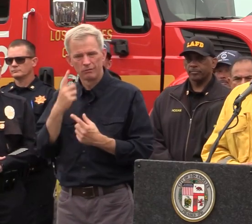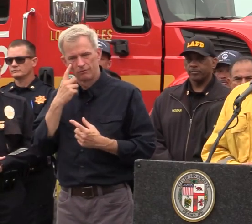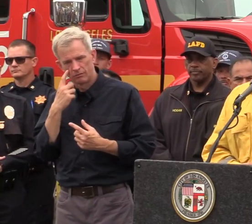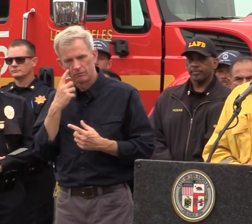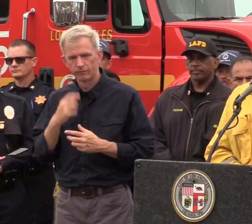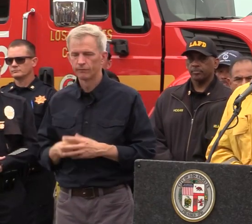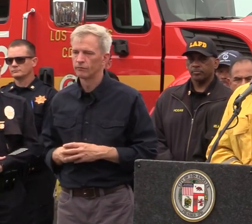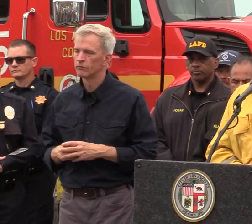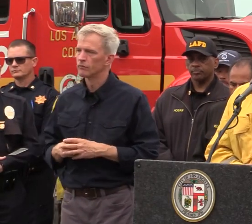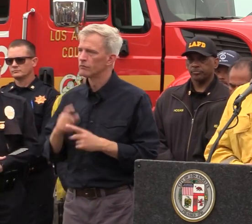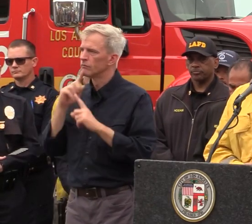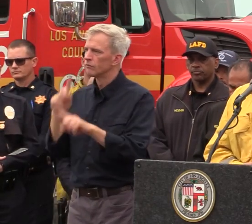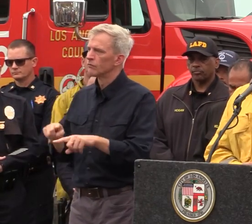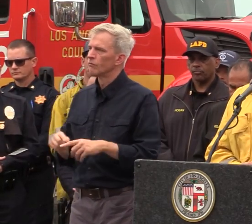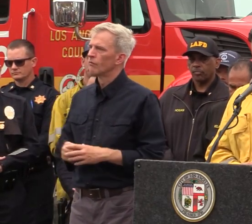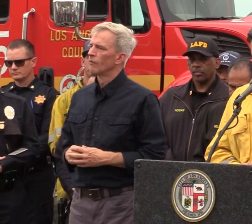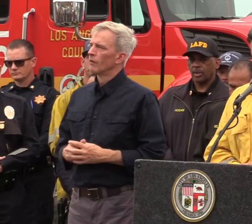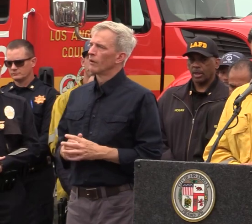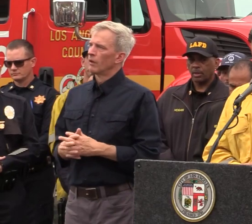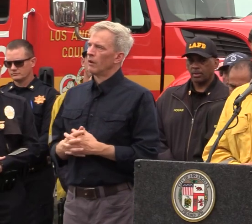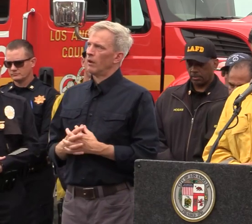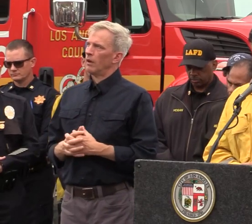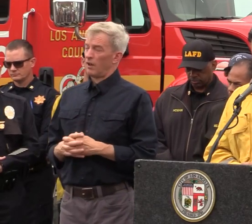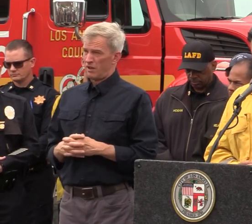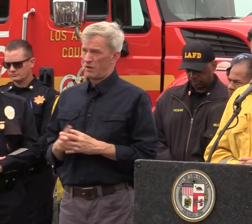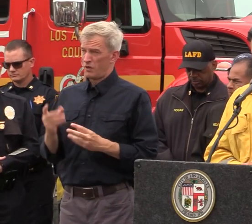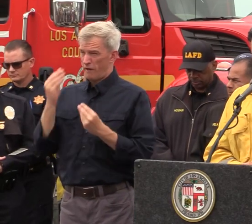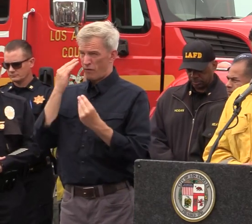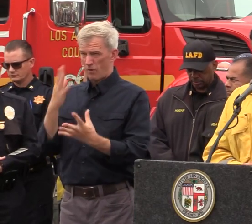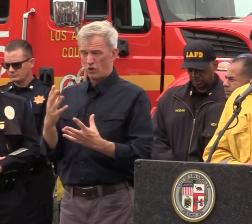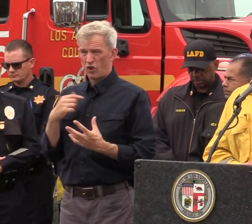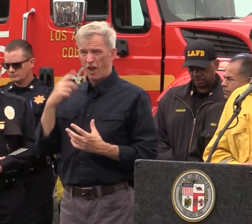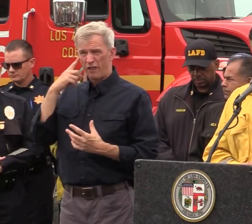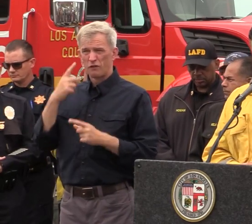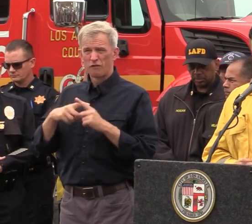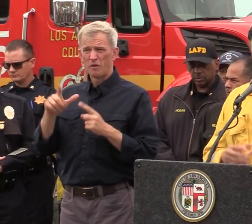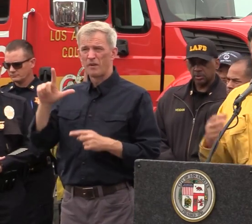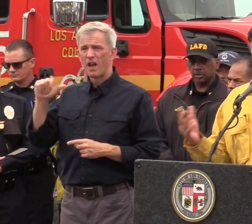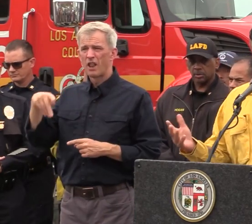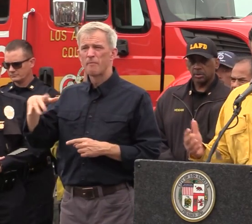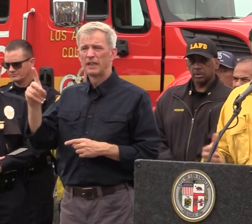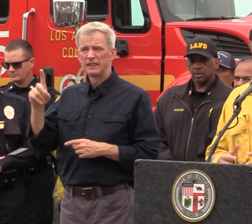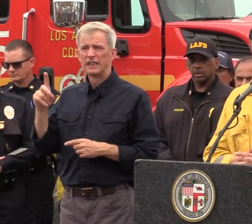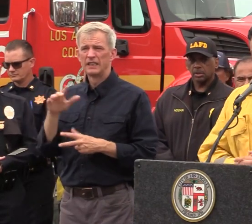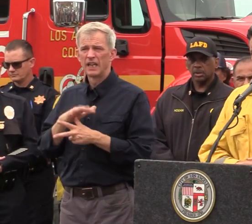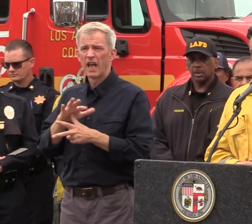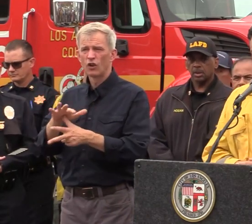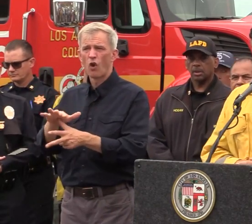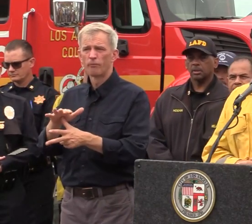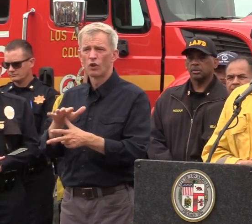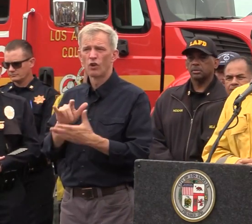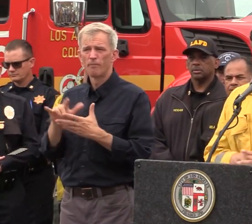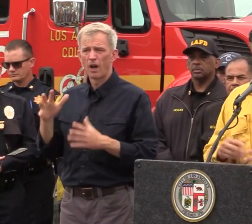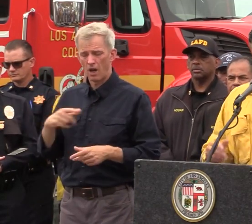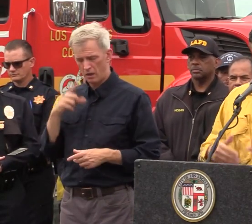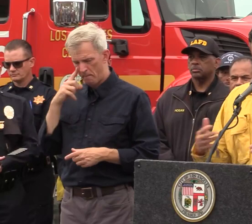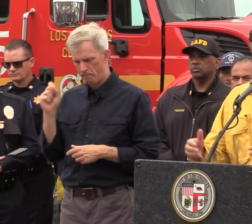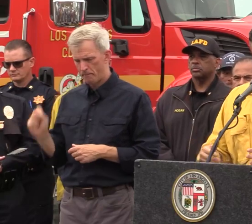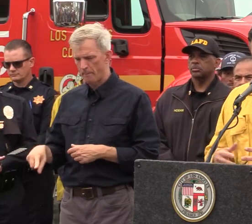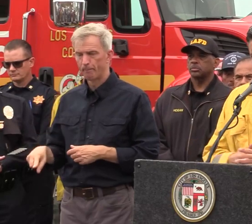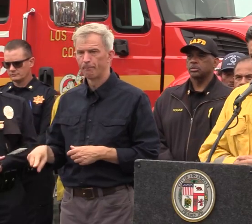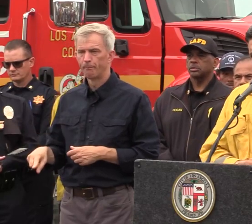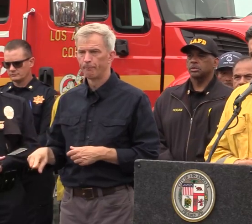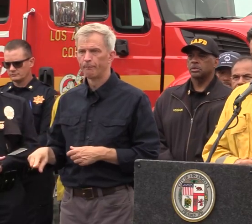information, actually, from a, I think it was an LAPD helicopter pilot, saw something from the sky. And we, that was